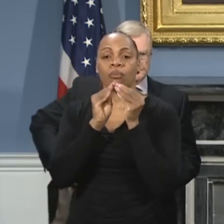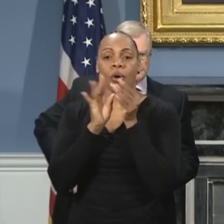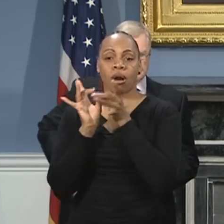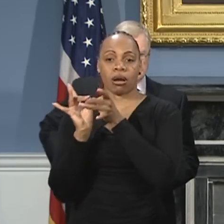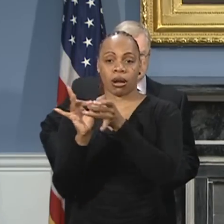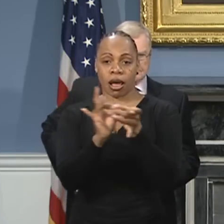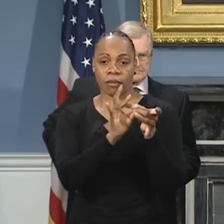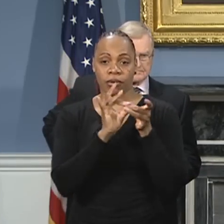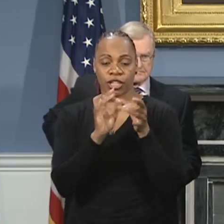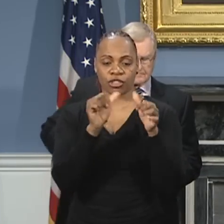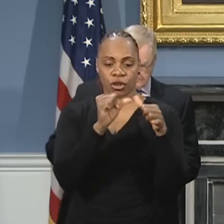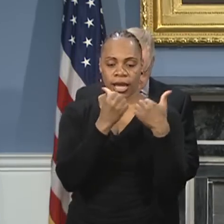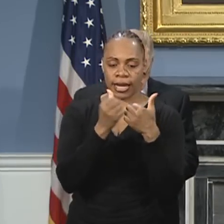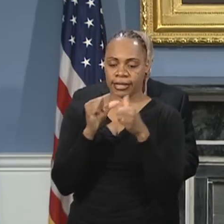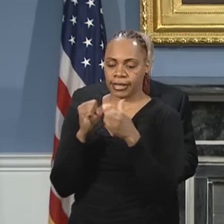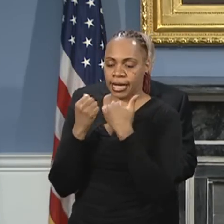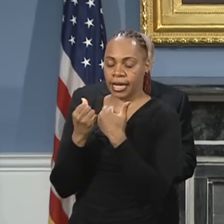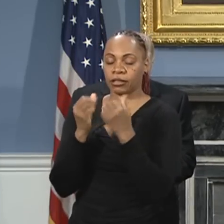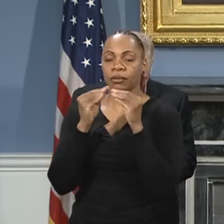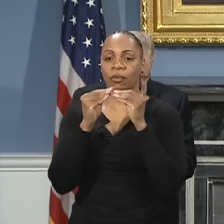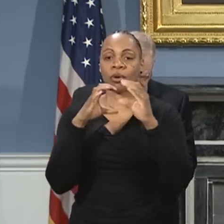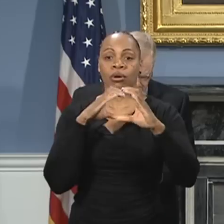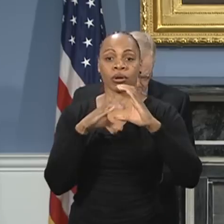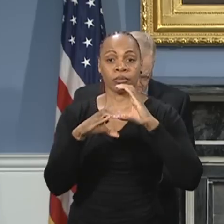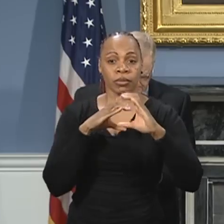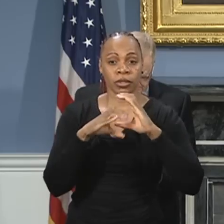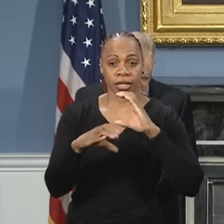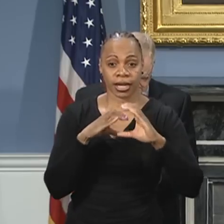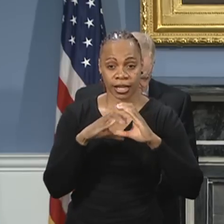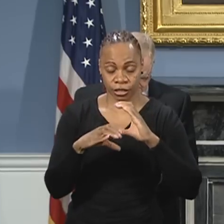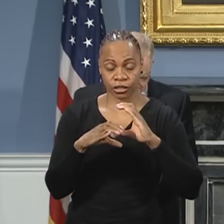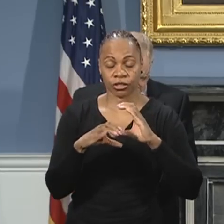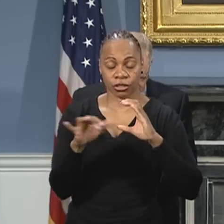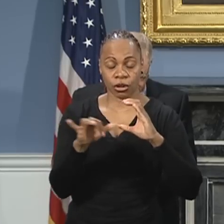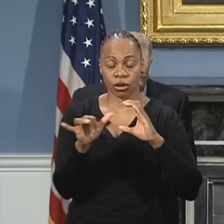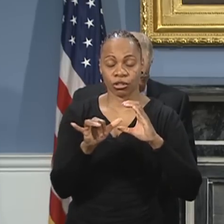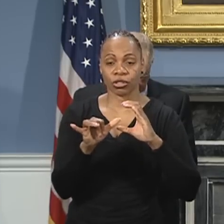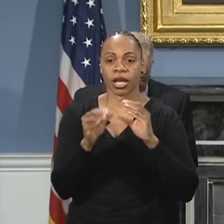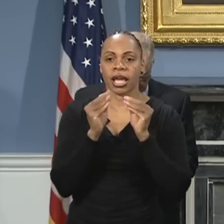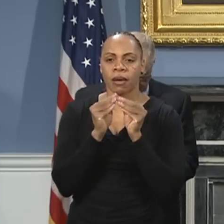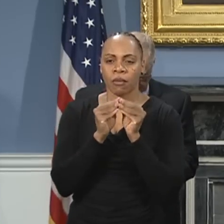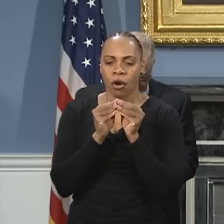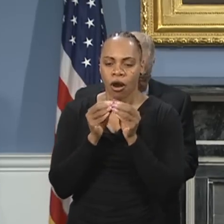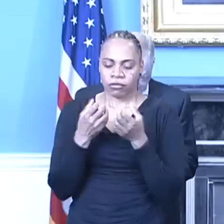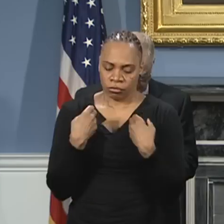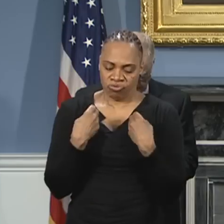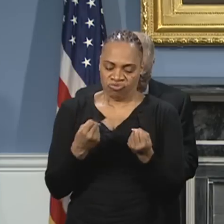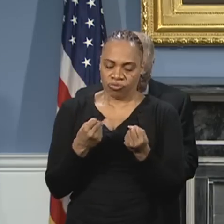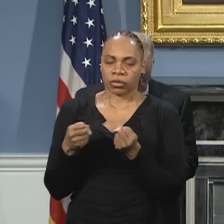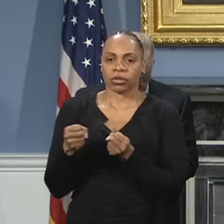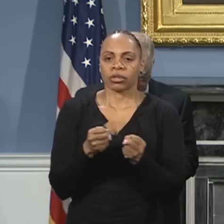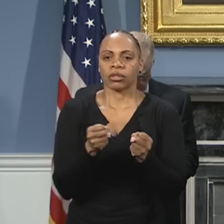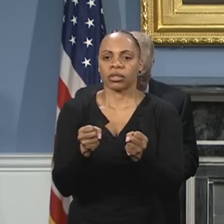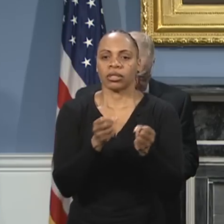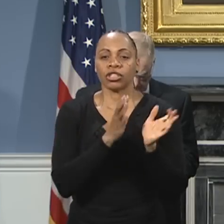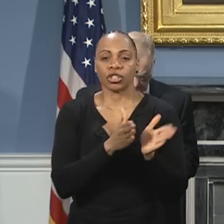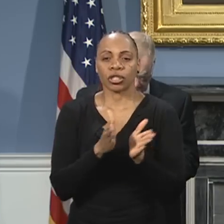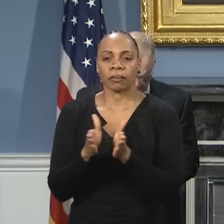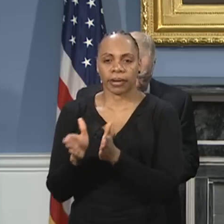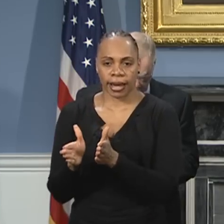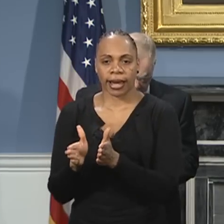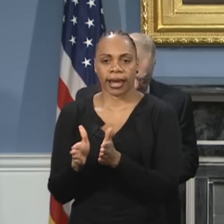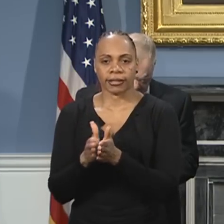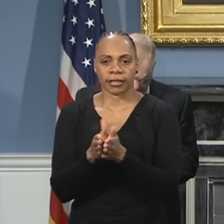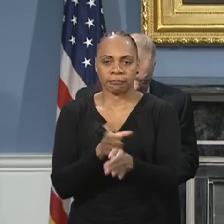between agencies, much more communication between agencies, and a tighter strategic plan going into battle. That's what I think